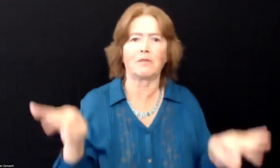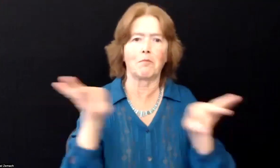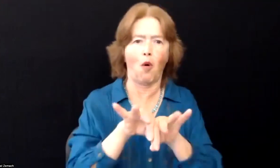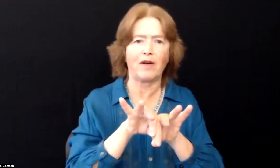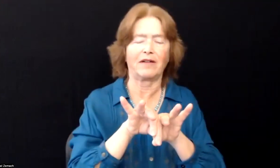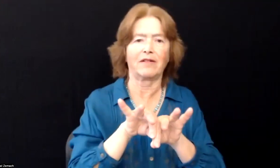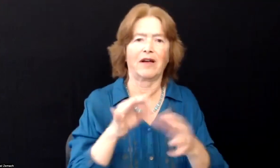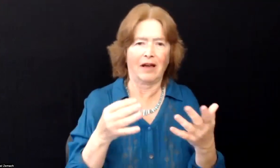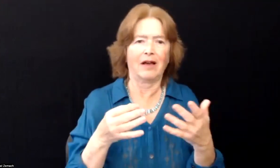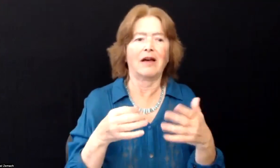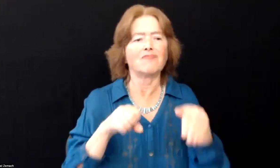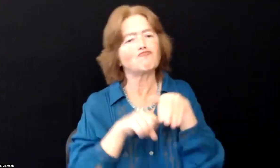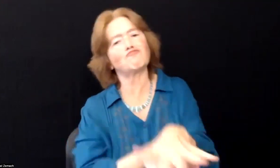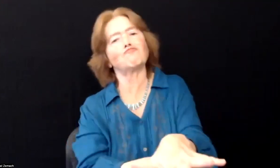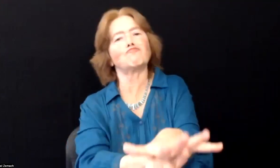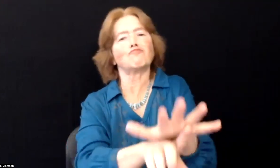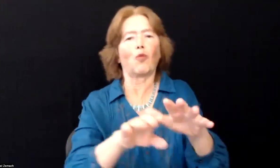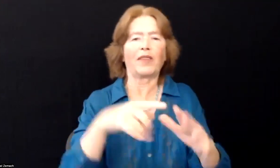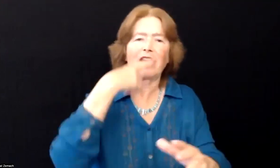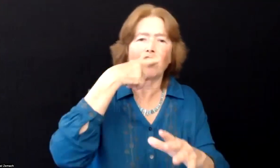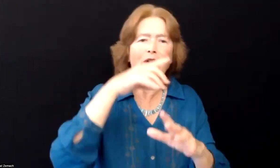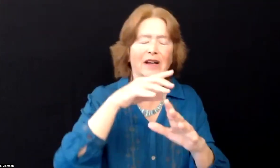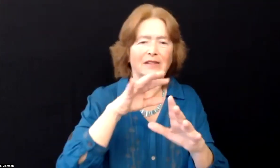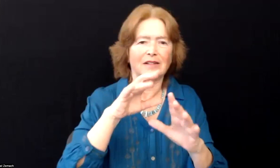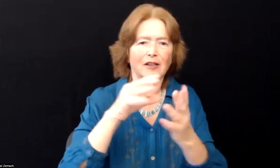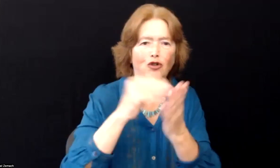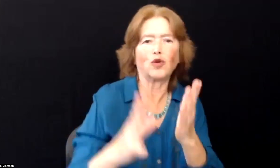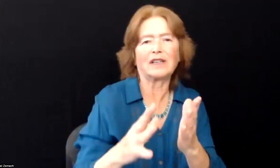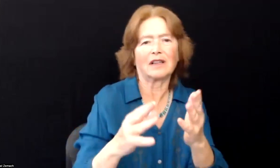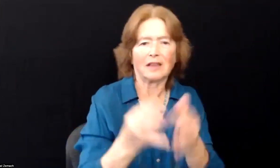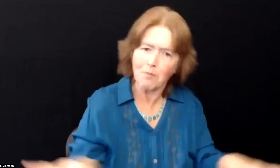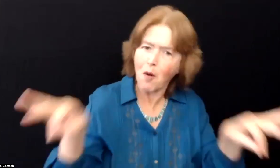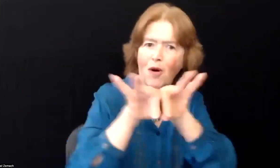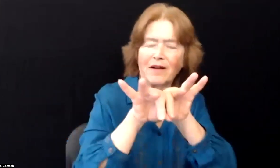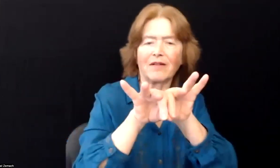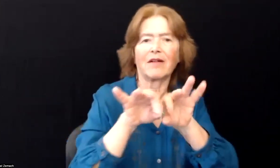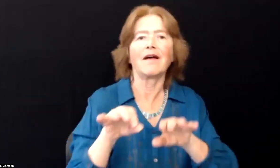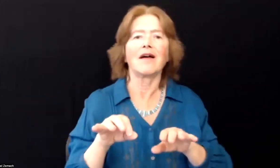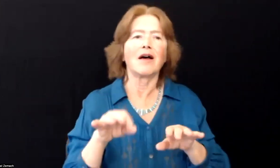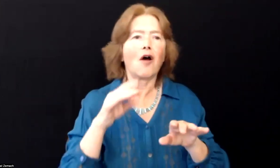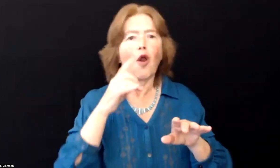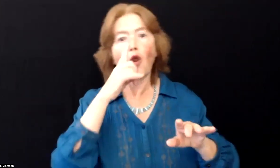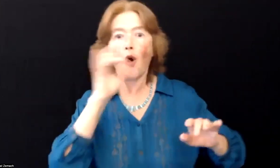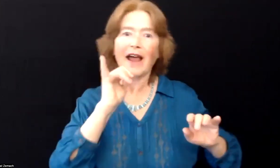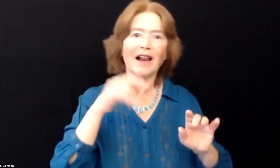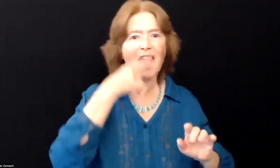they really prioritized spoken language. And they were the majority, those hearing educators and